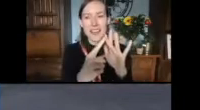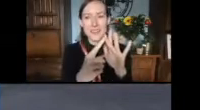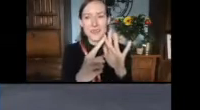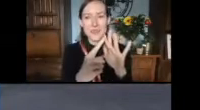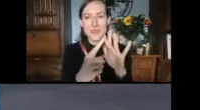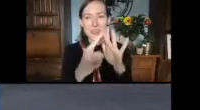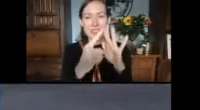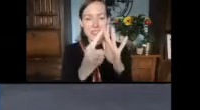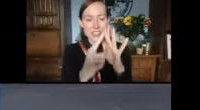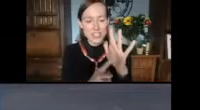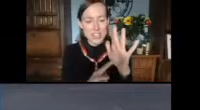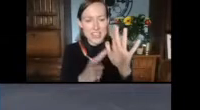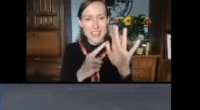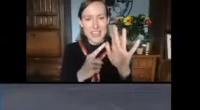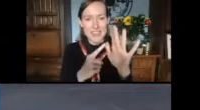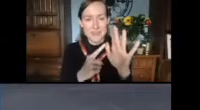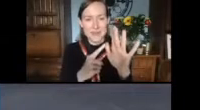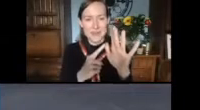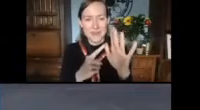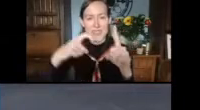I J